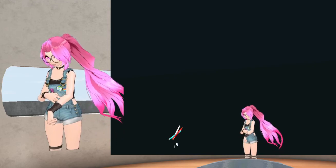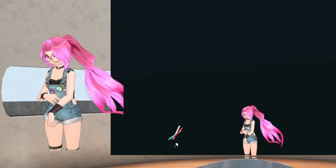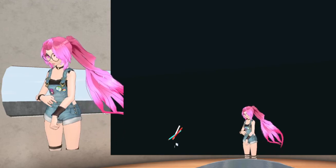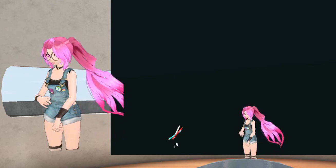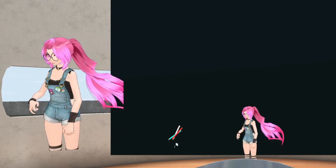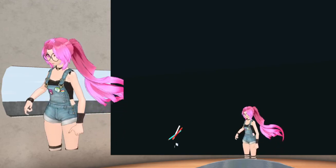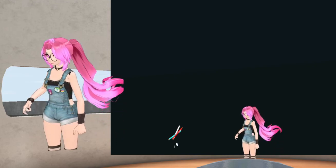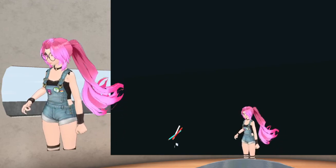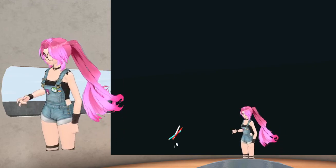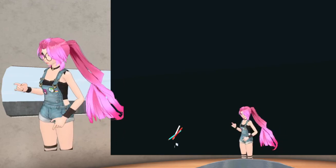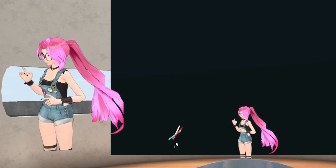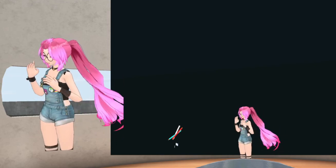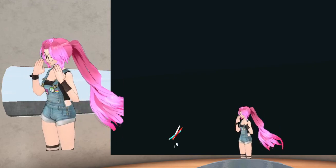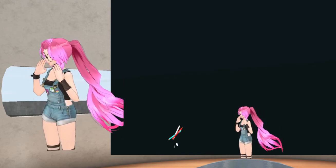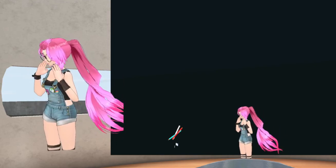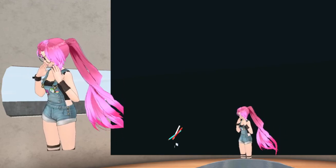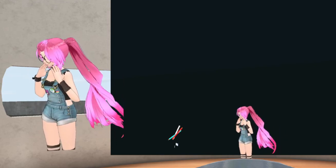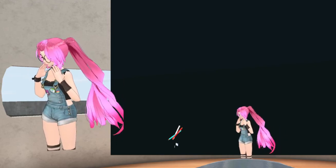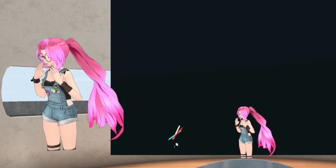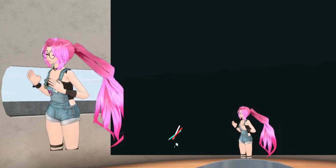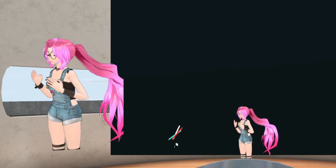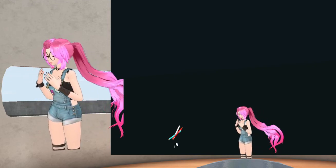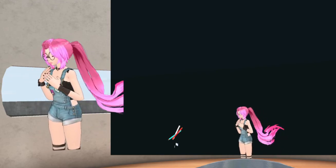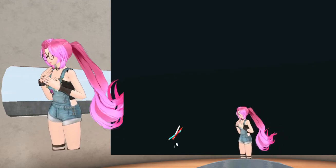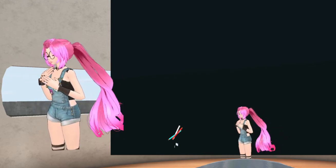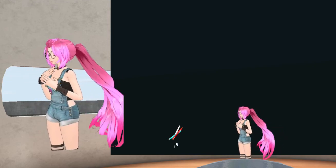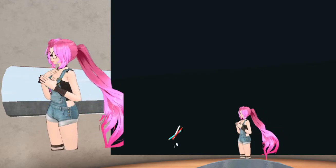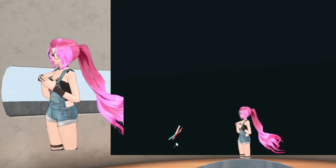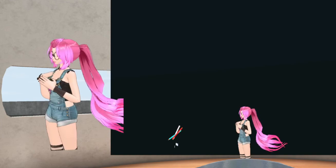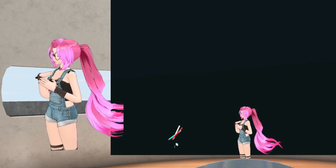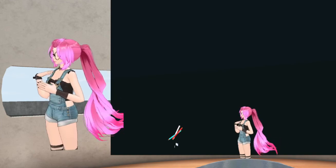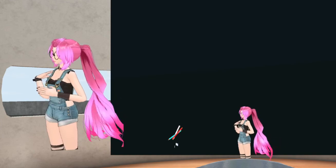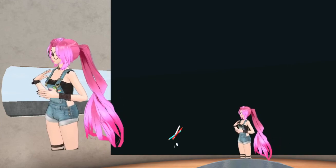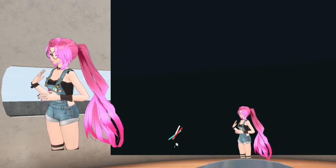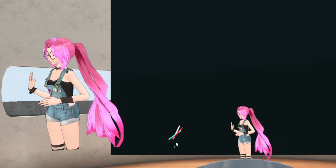Very easy. Yep. And Penguin, what?